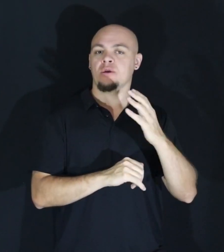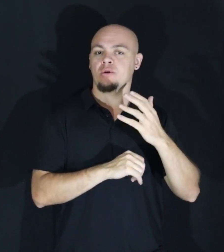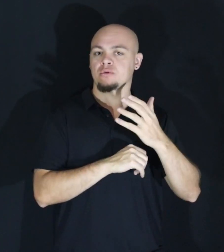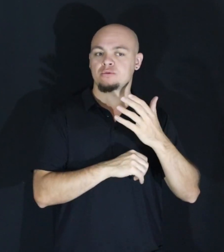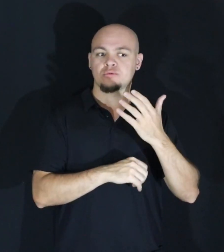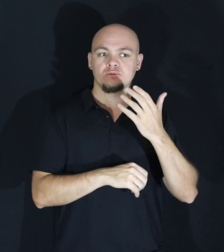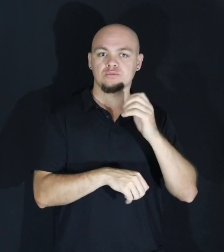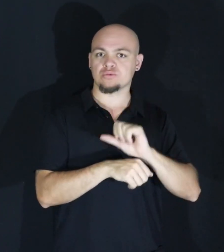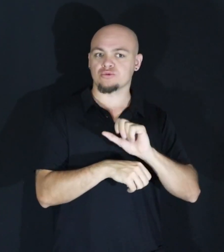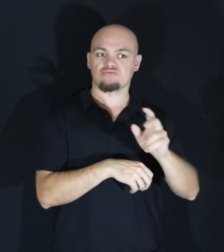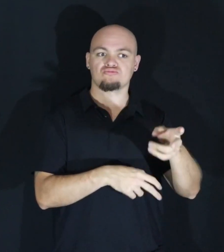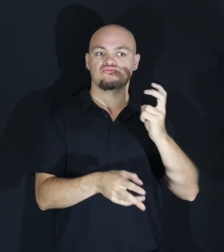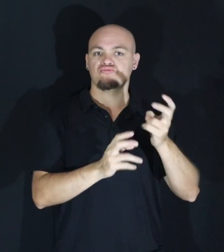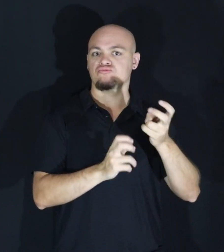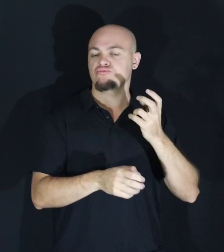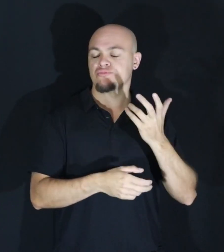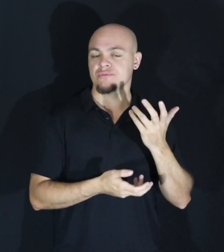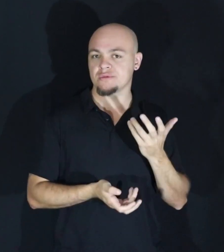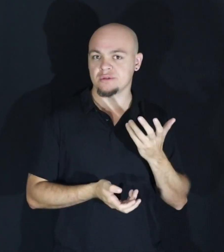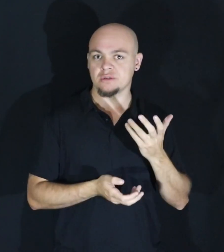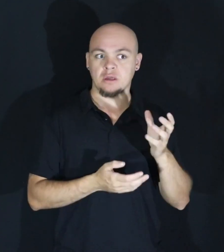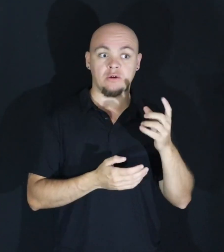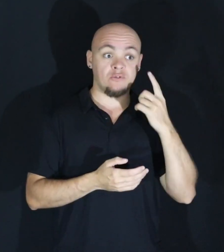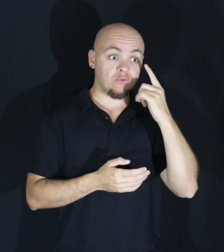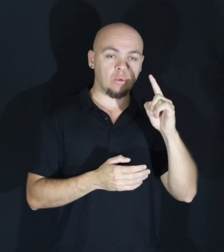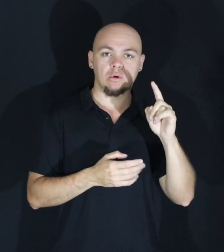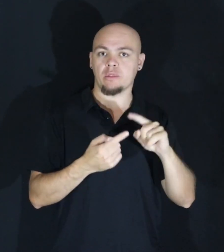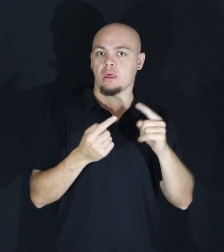people in the wrong direction.